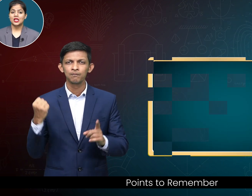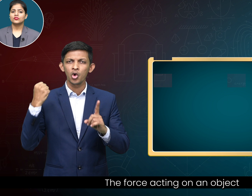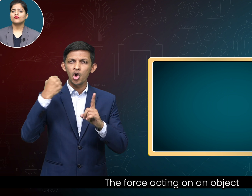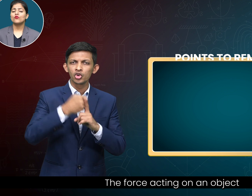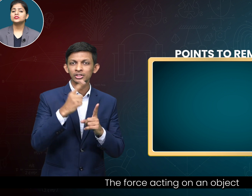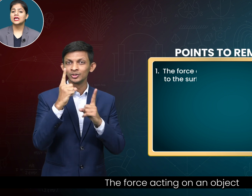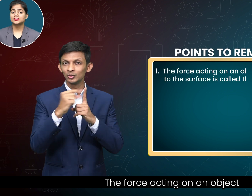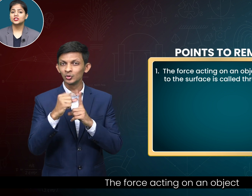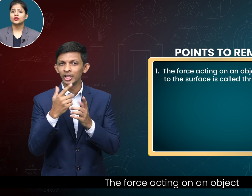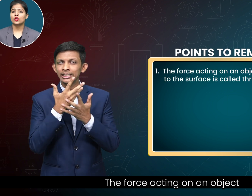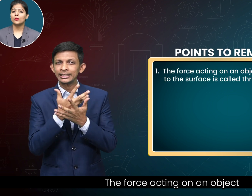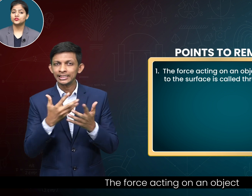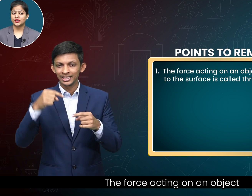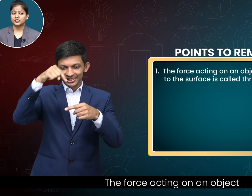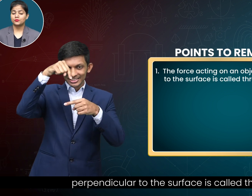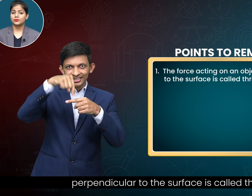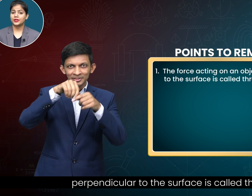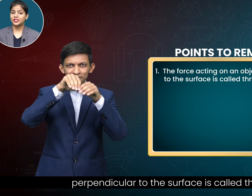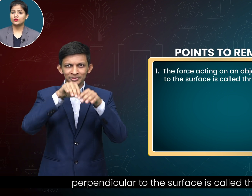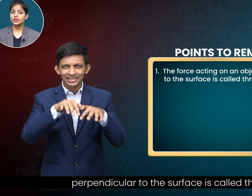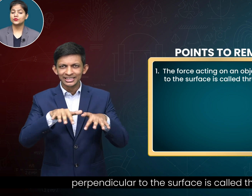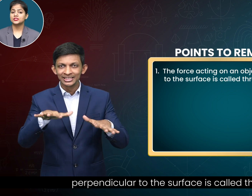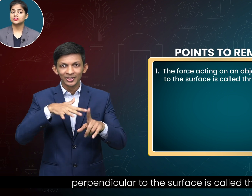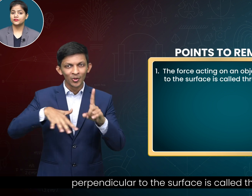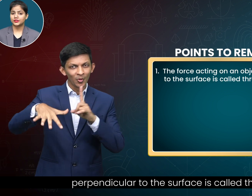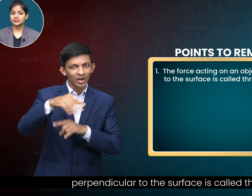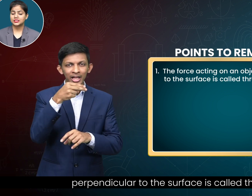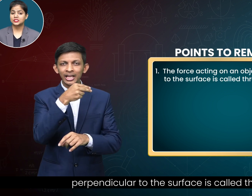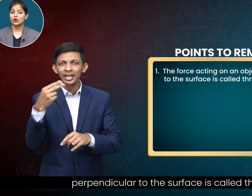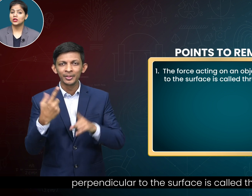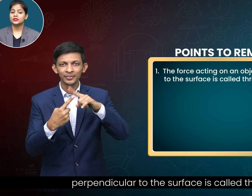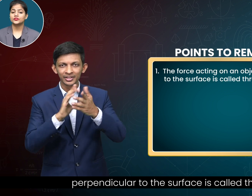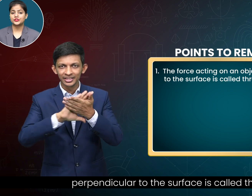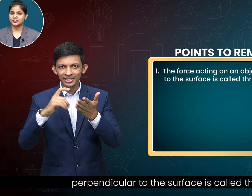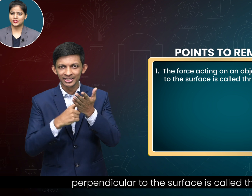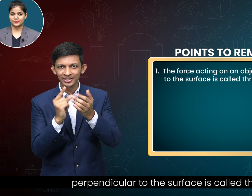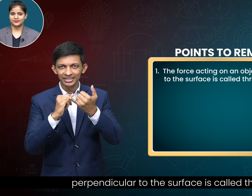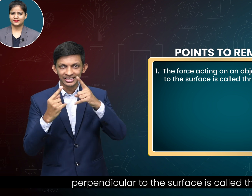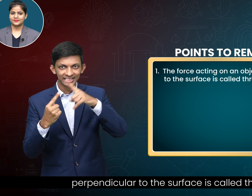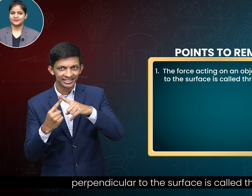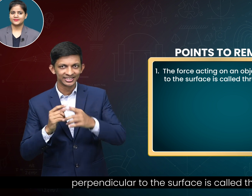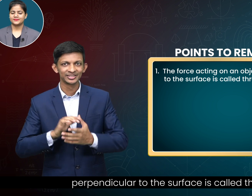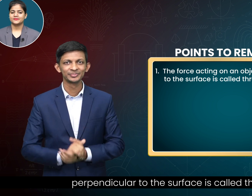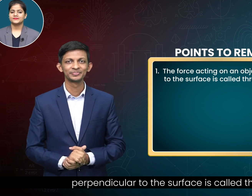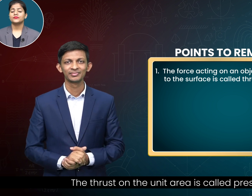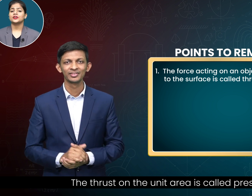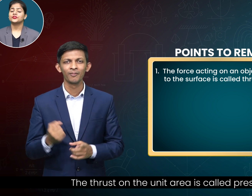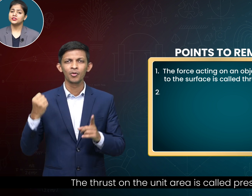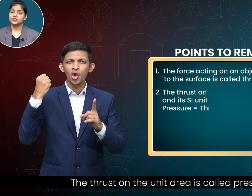The force acting on an object perpendicular to the surface is called thrust. The thrust